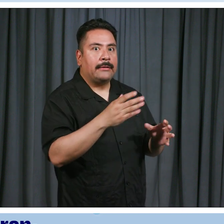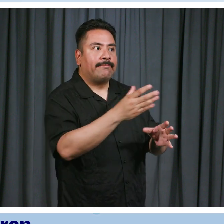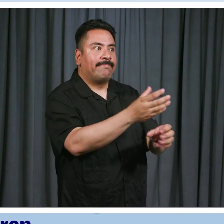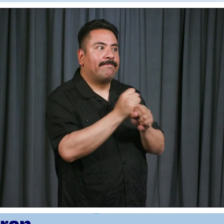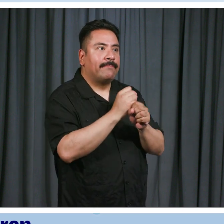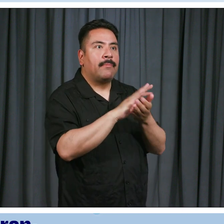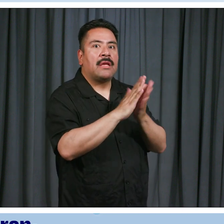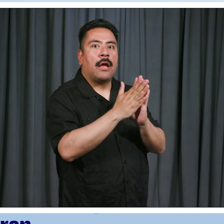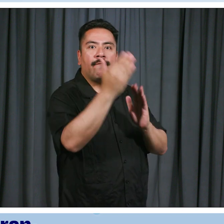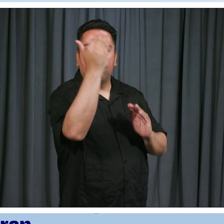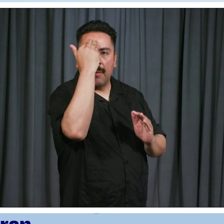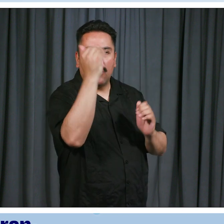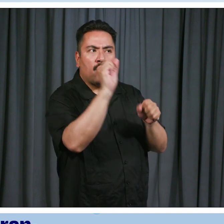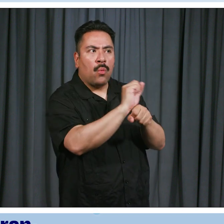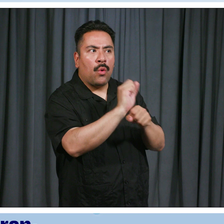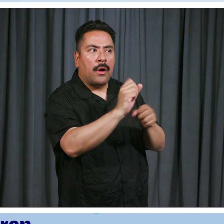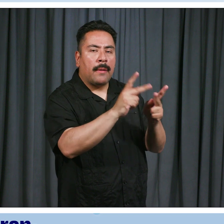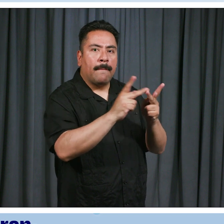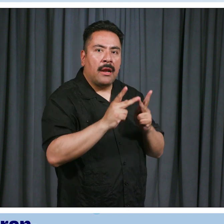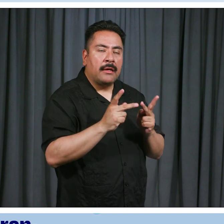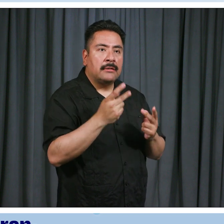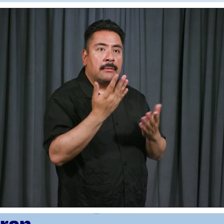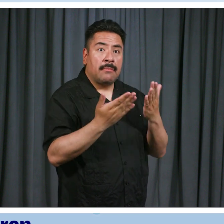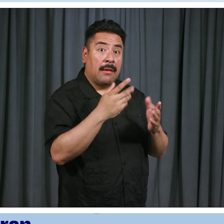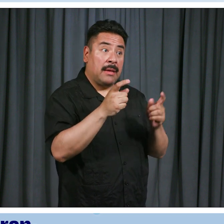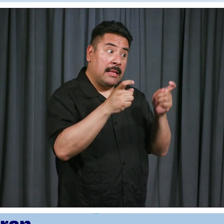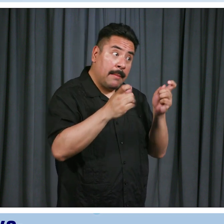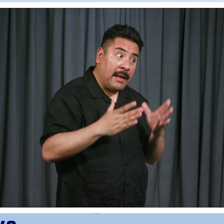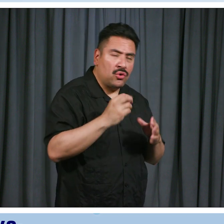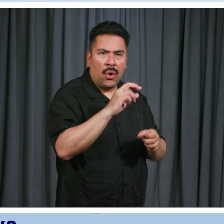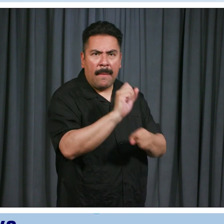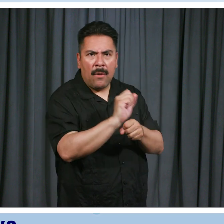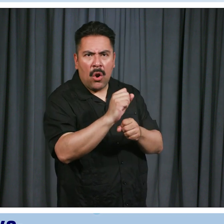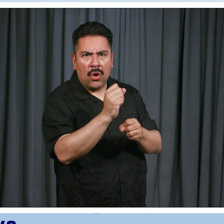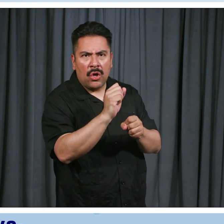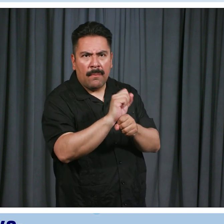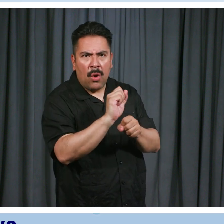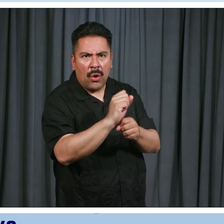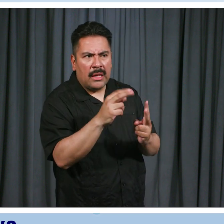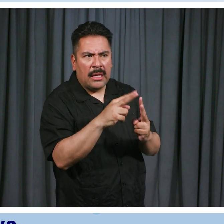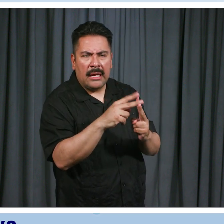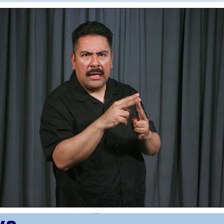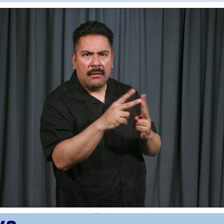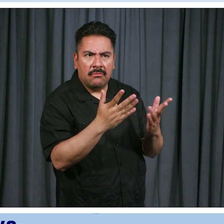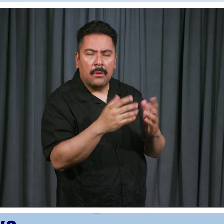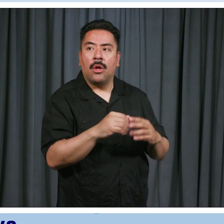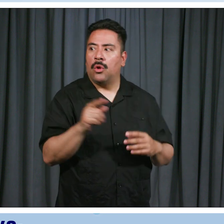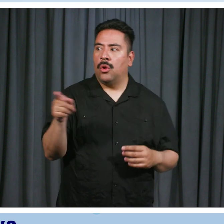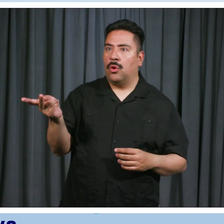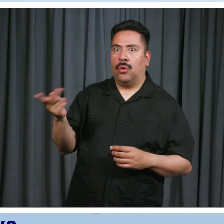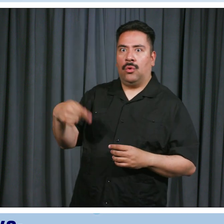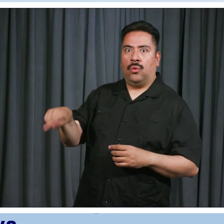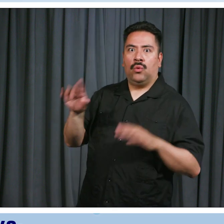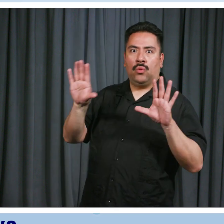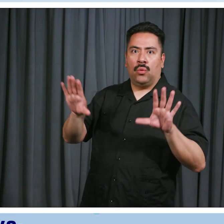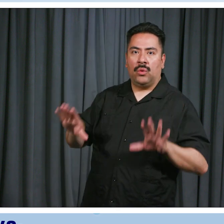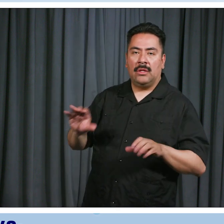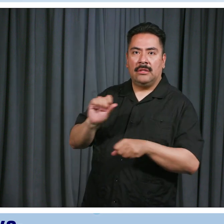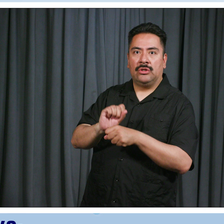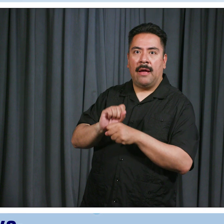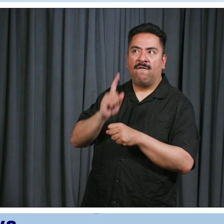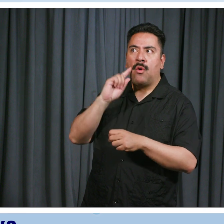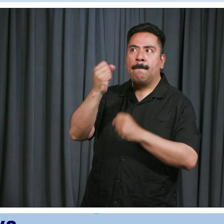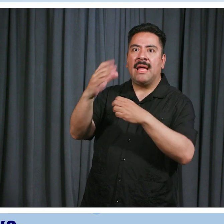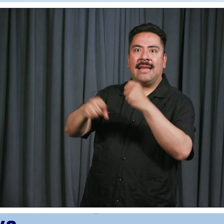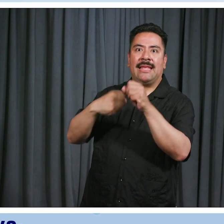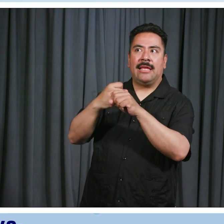fluency in the workplace? Well, maybe the employee and or the manager. Well, you guys have done an excellent job, because you have for